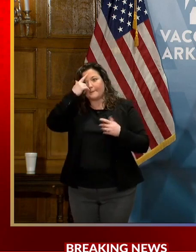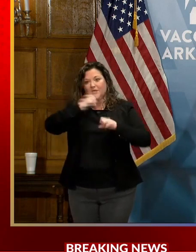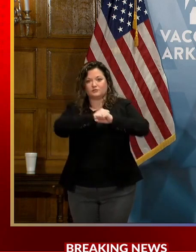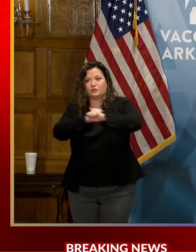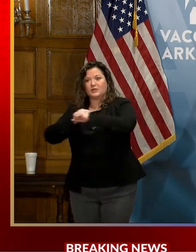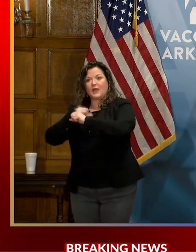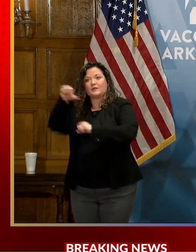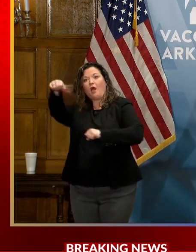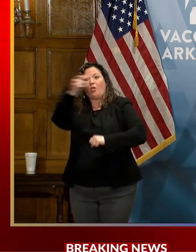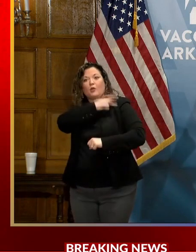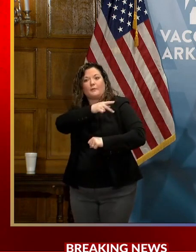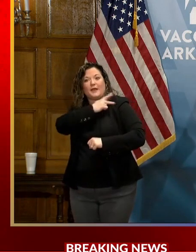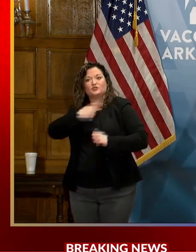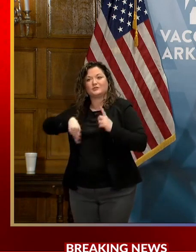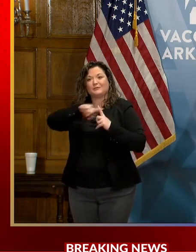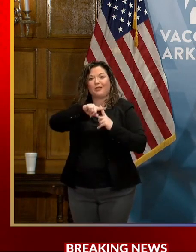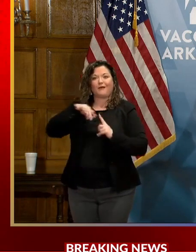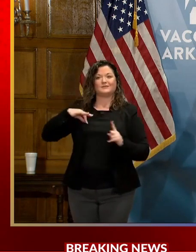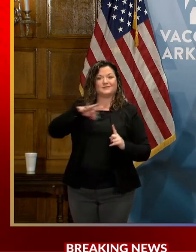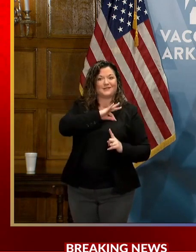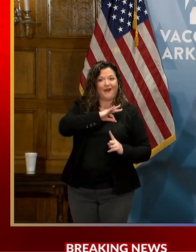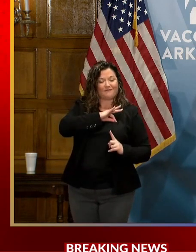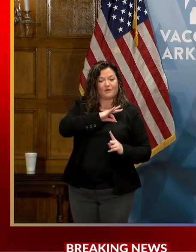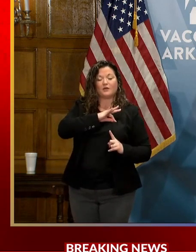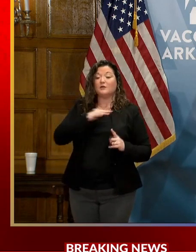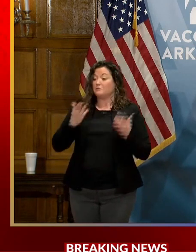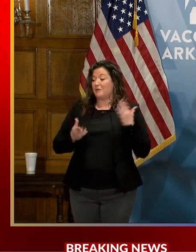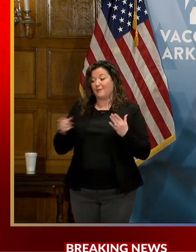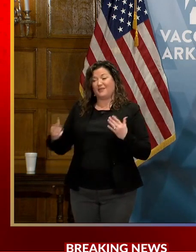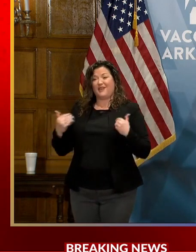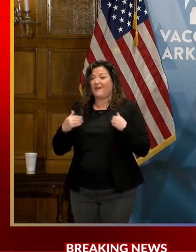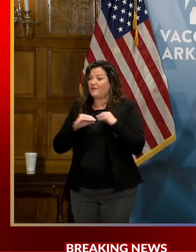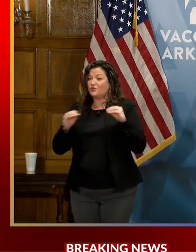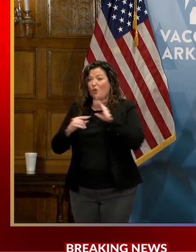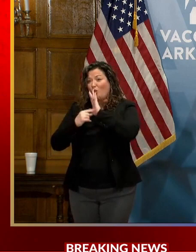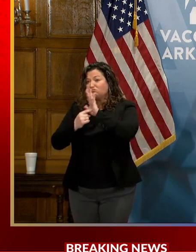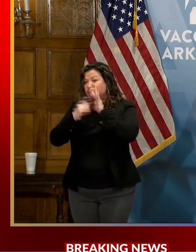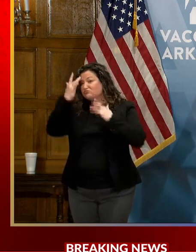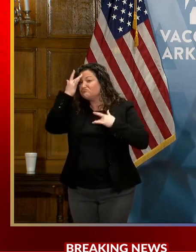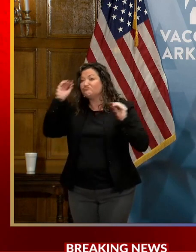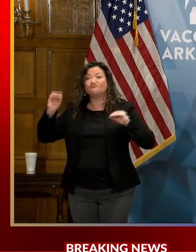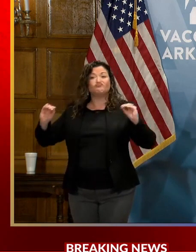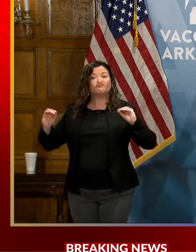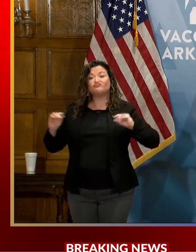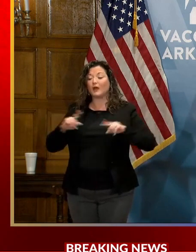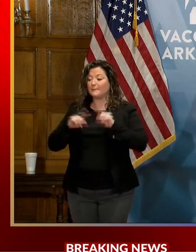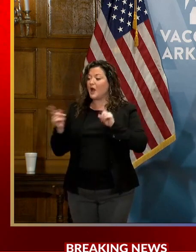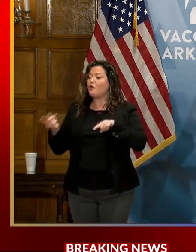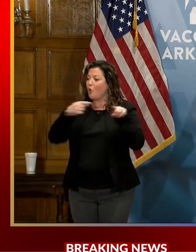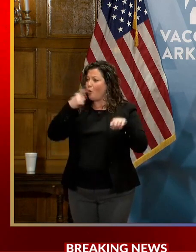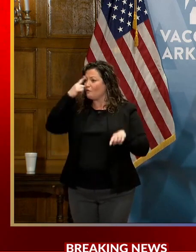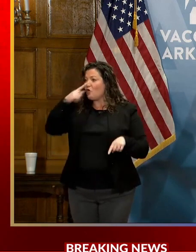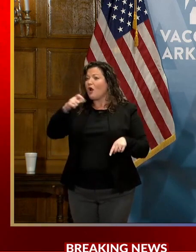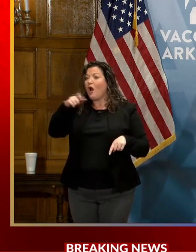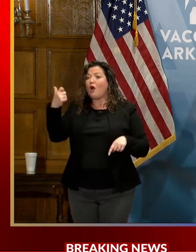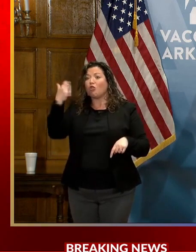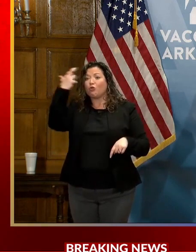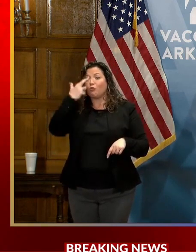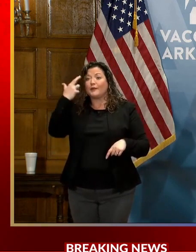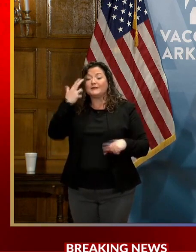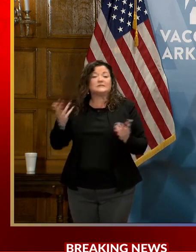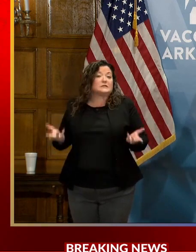patients. And so they very well might not be symptomatic. They're going in there for another purpose. And